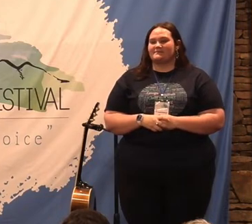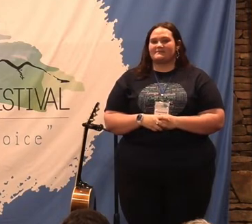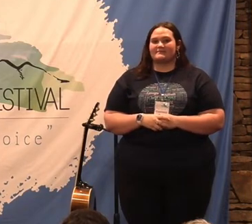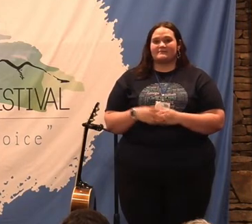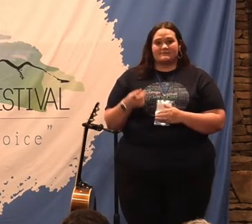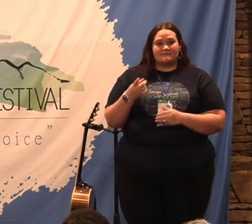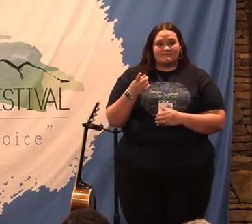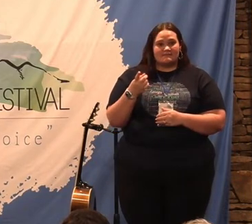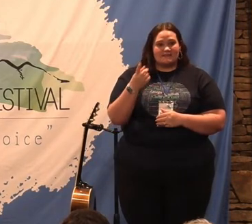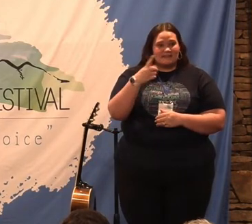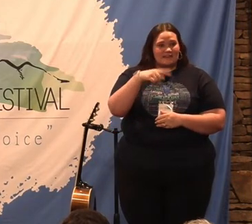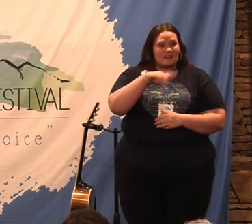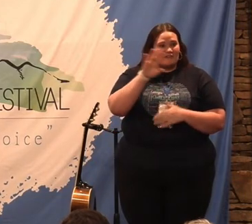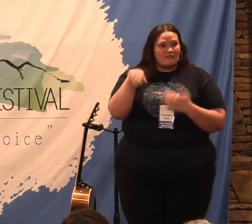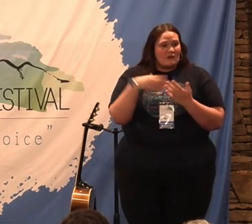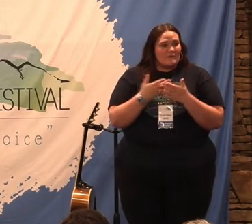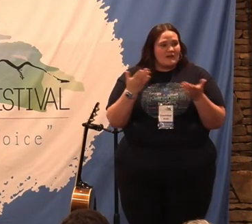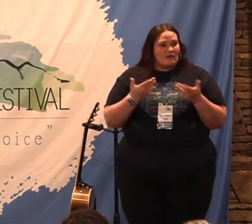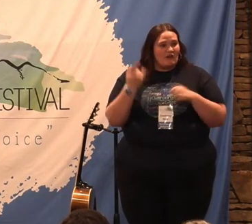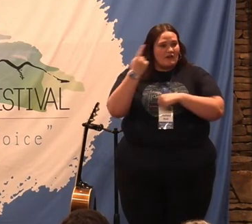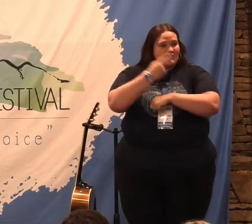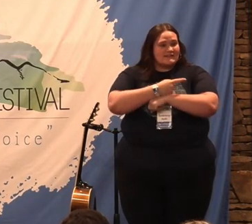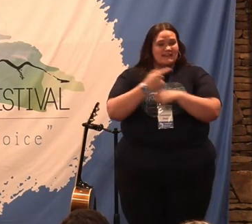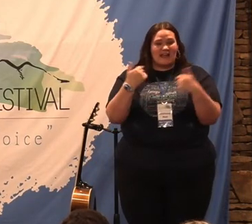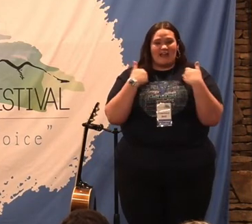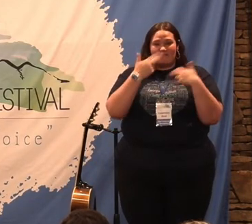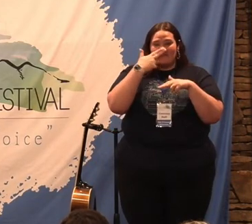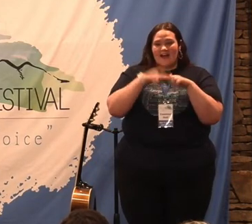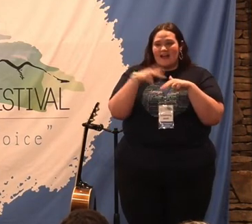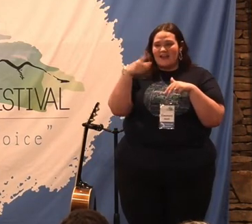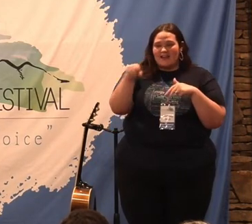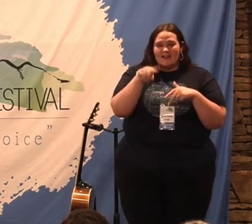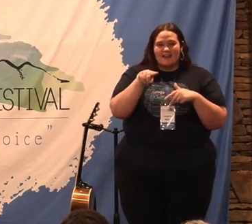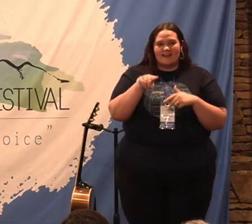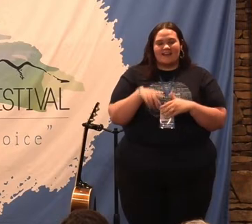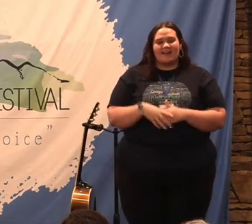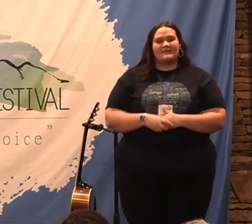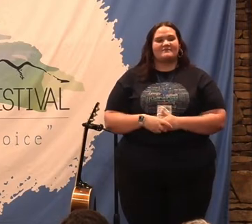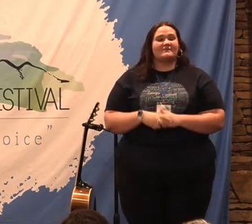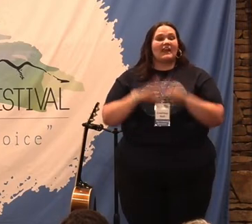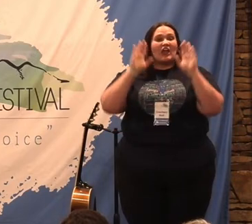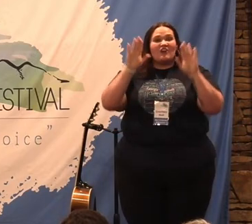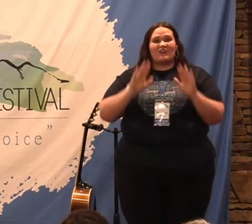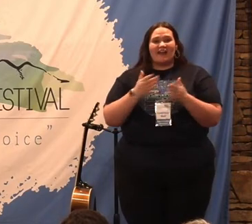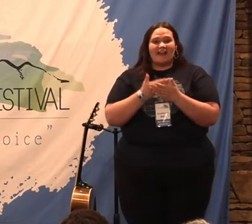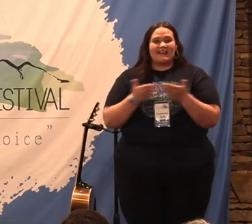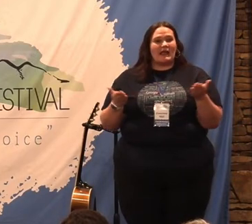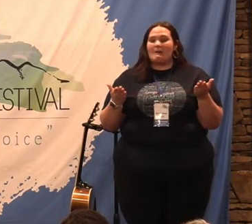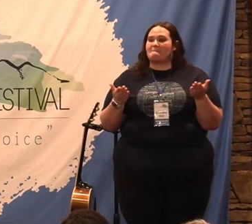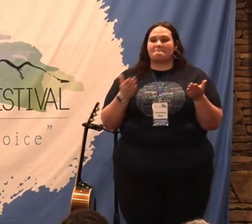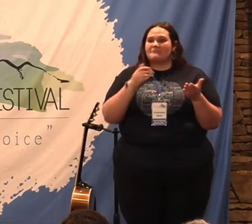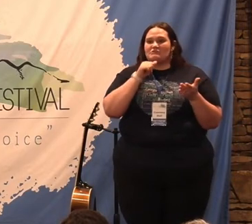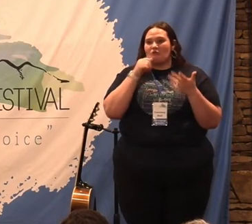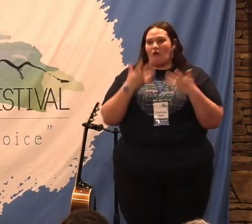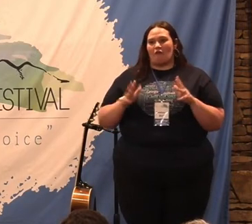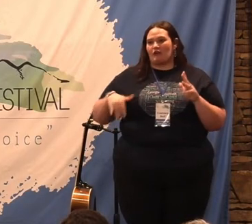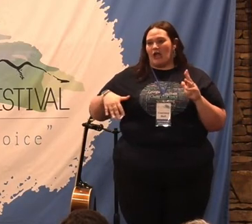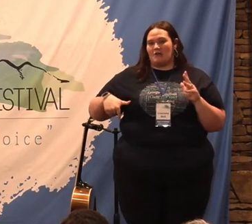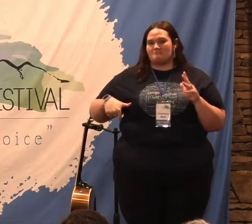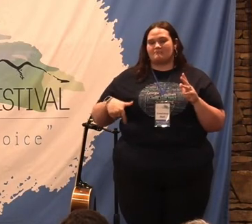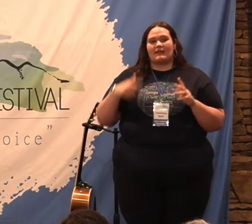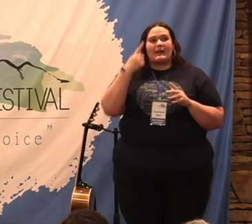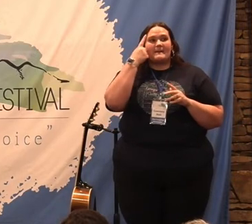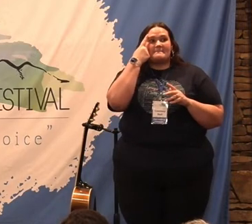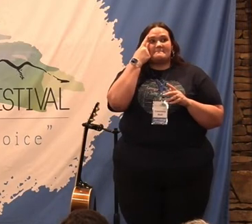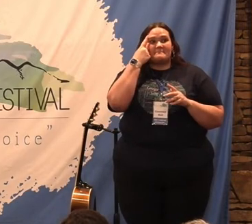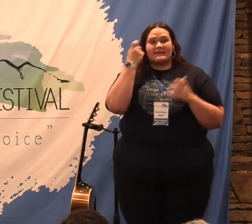Have you been here all day? Have you not had the most lot of fun? Yeah. Well, the great thing is, it ain't over yet,